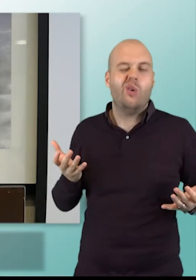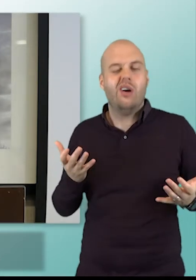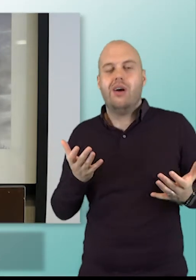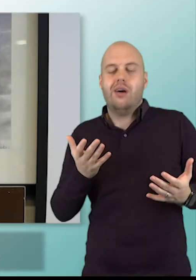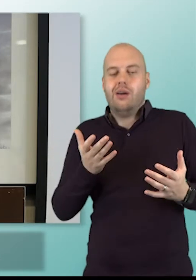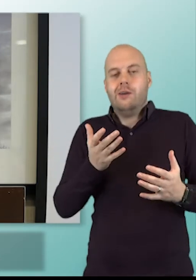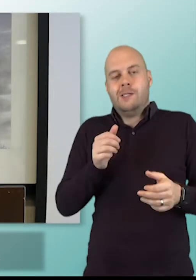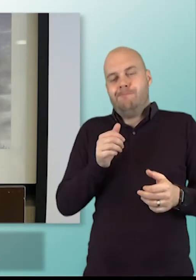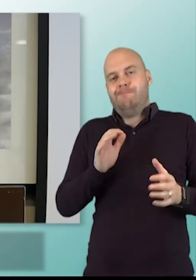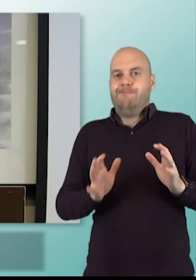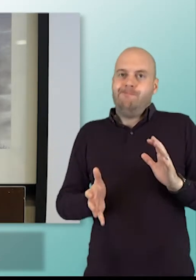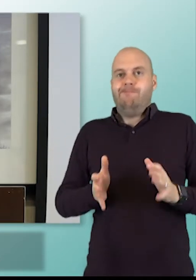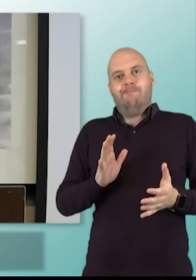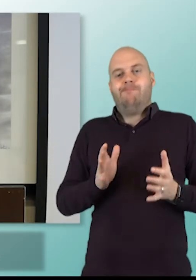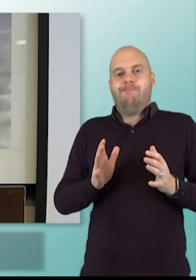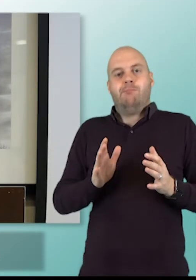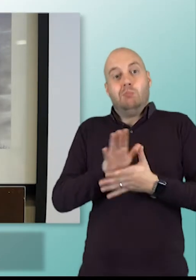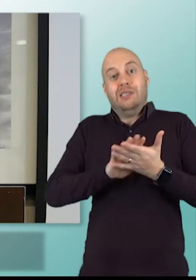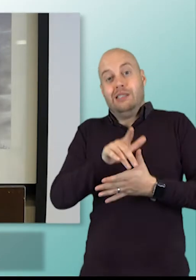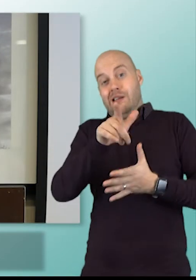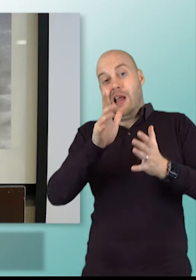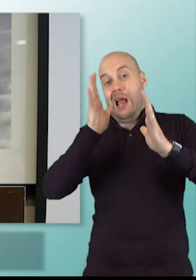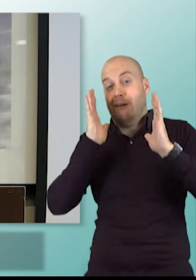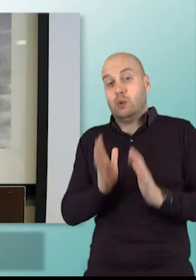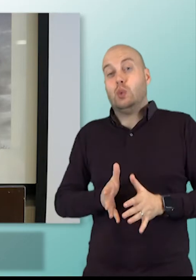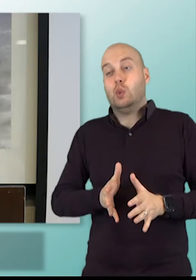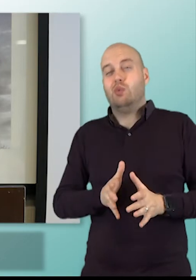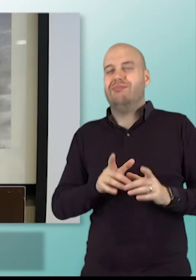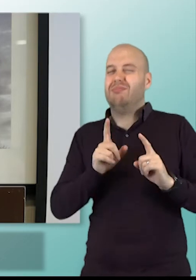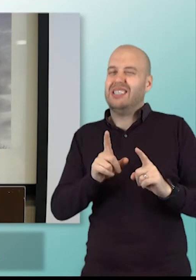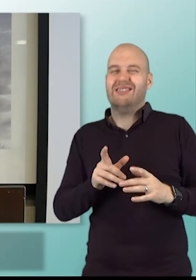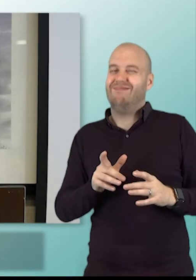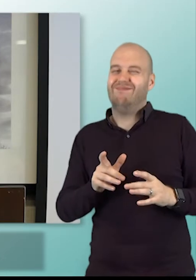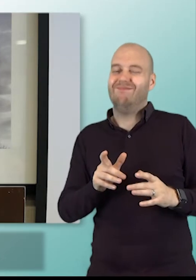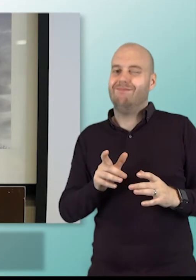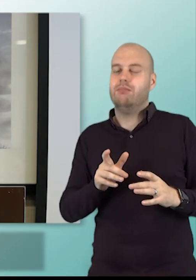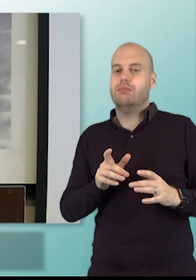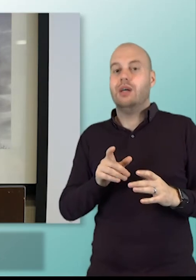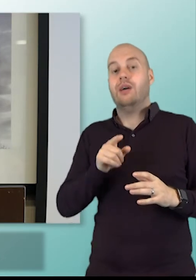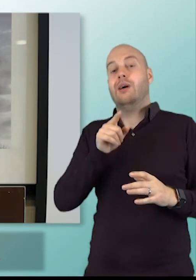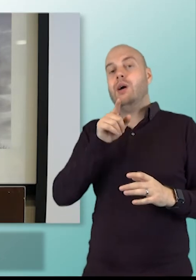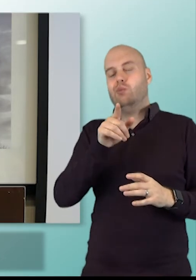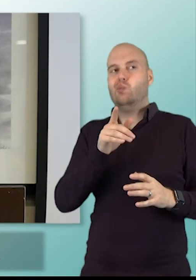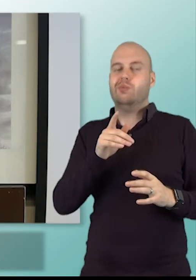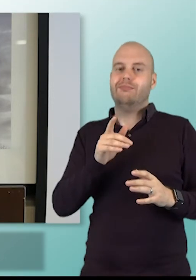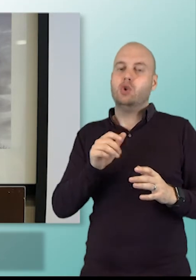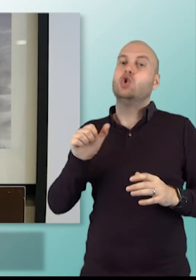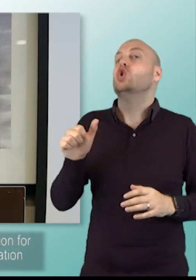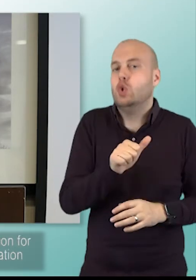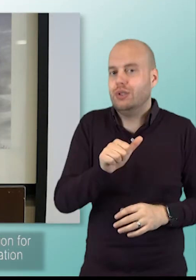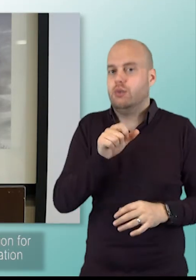So technically it's not a mandatory system, but if you like, it's sort of mandatory by the back